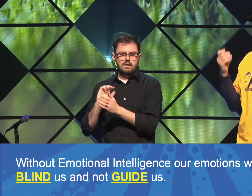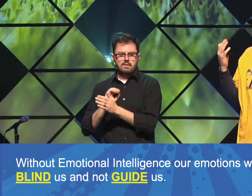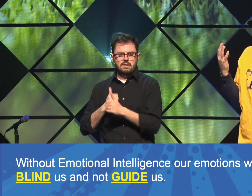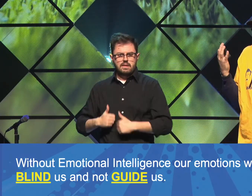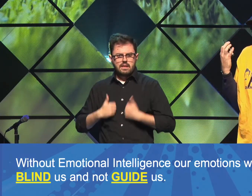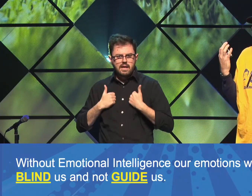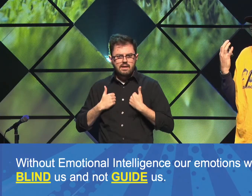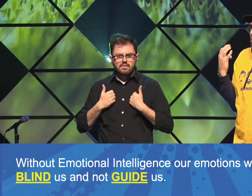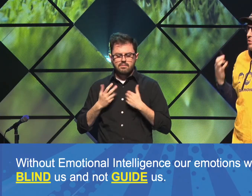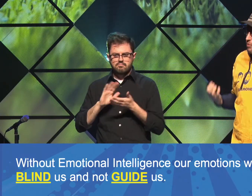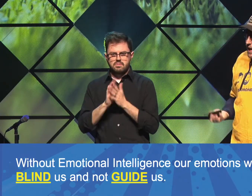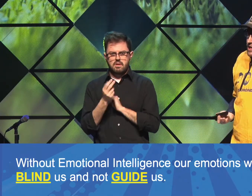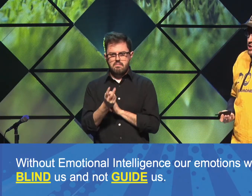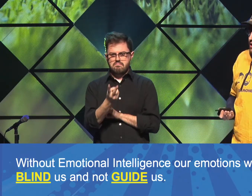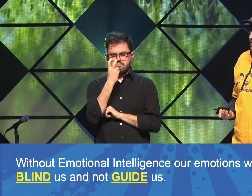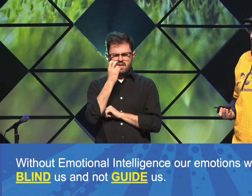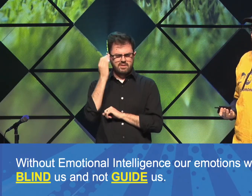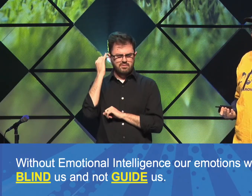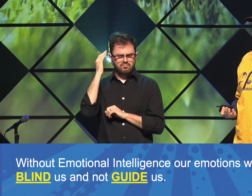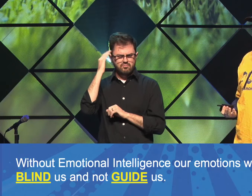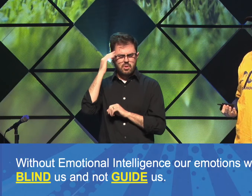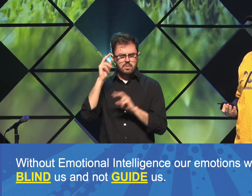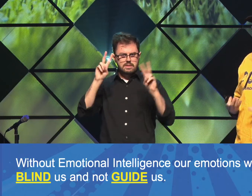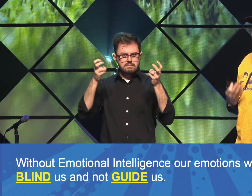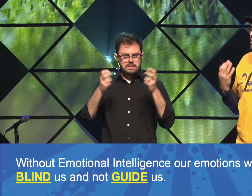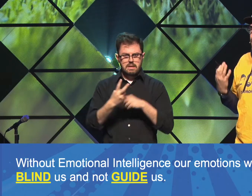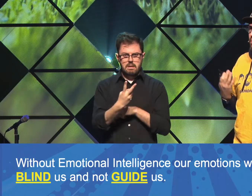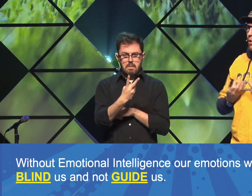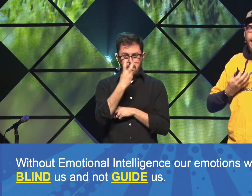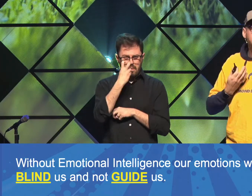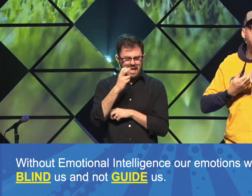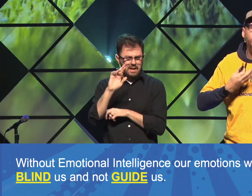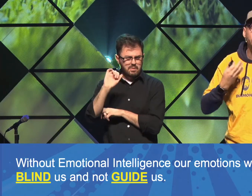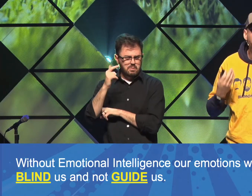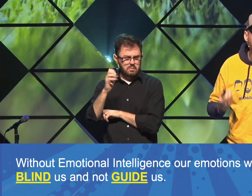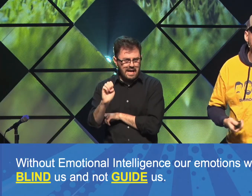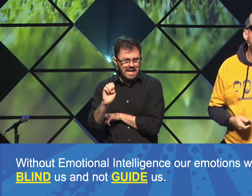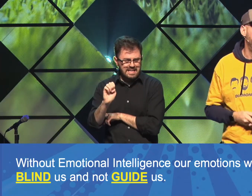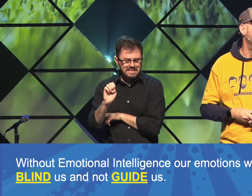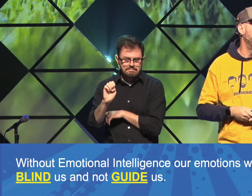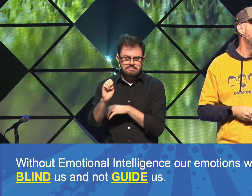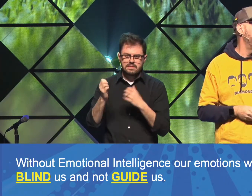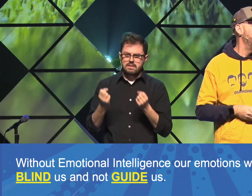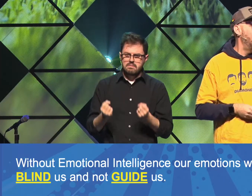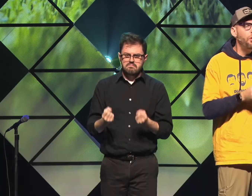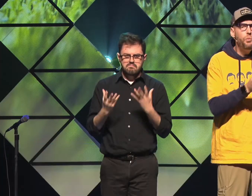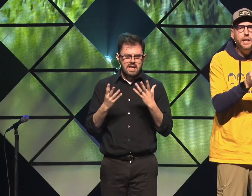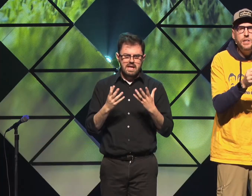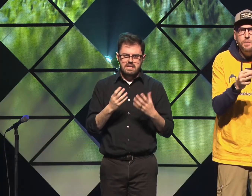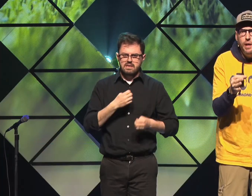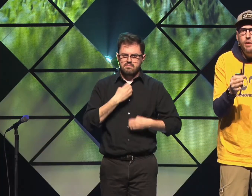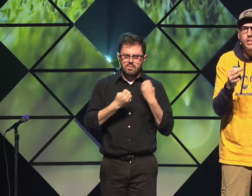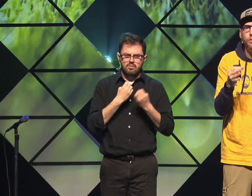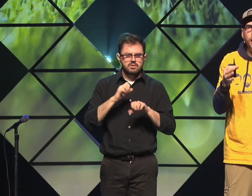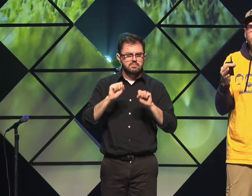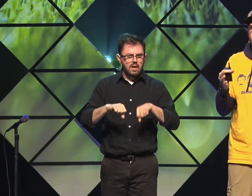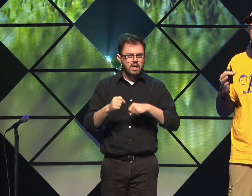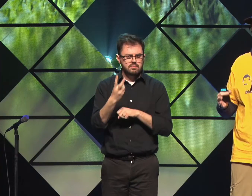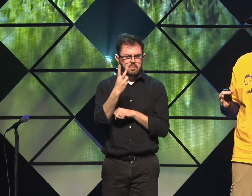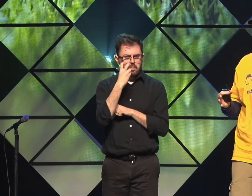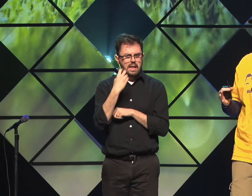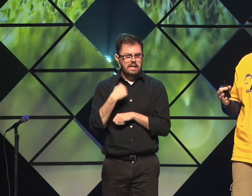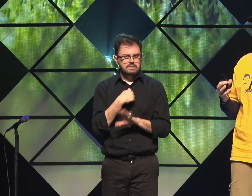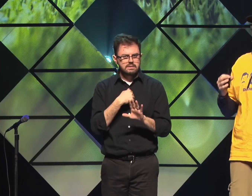just blind with rage, right? Well, we can be blinded by all kinds of things. And when we experience a range